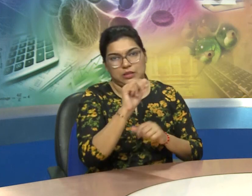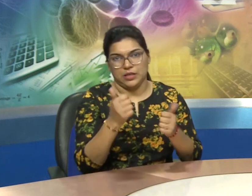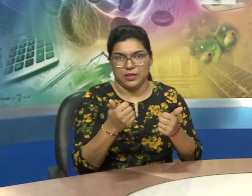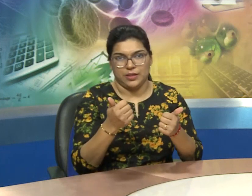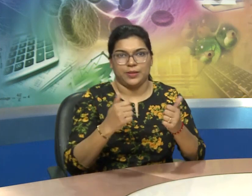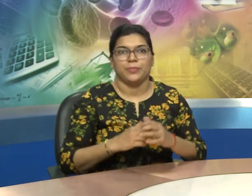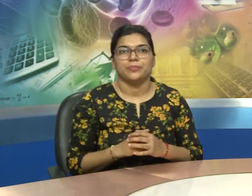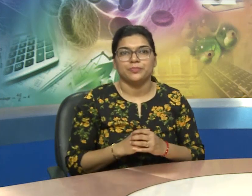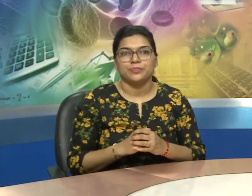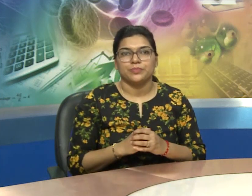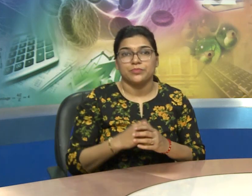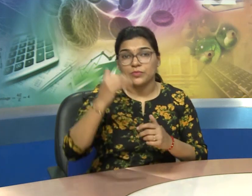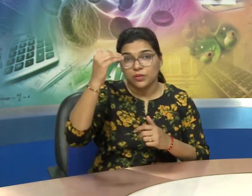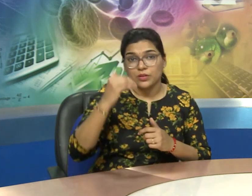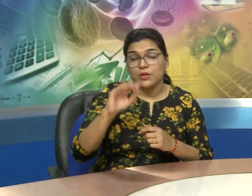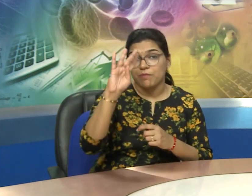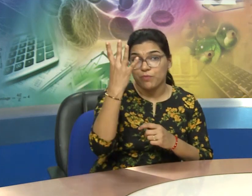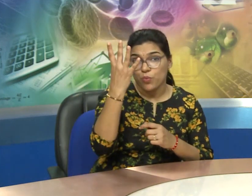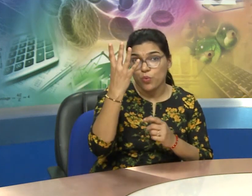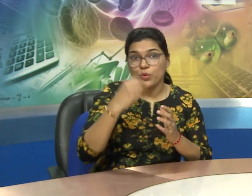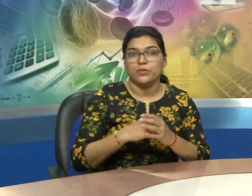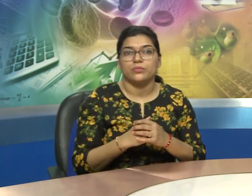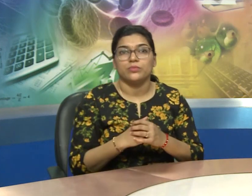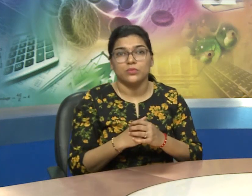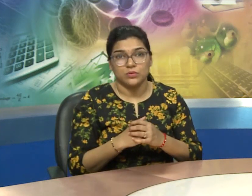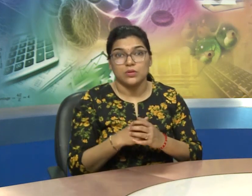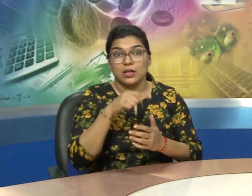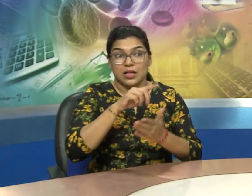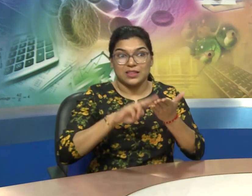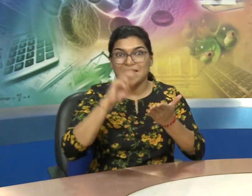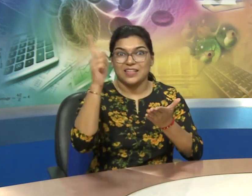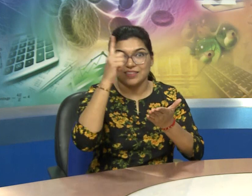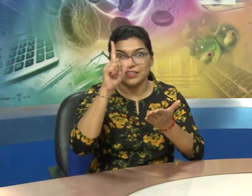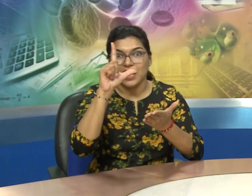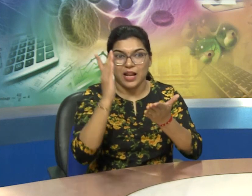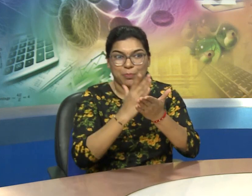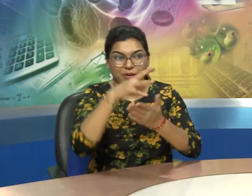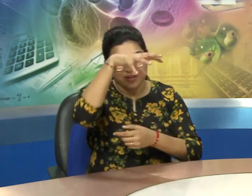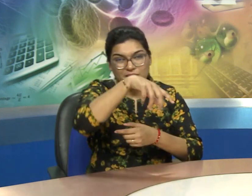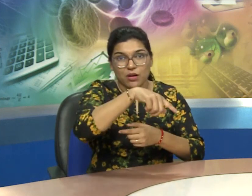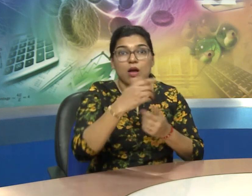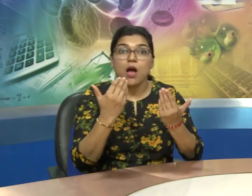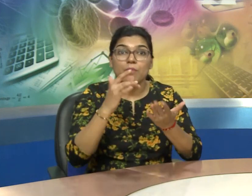the website. And the fourth example is of the National Library of